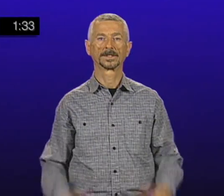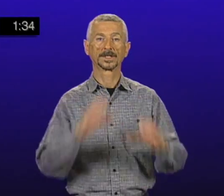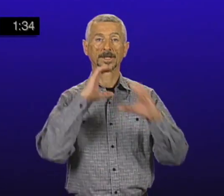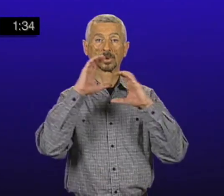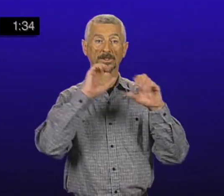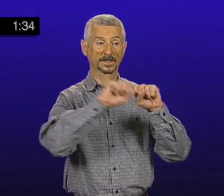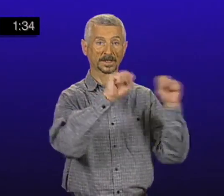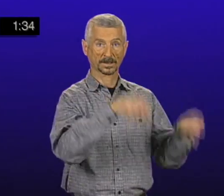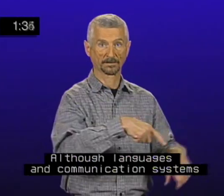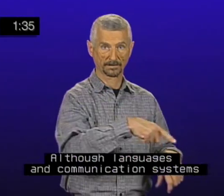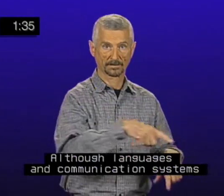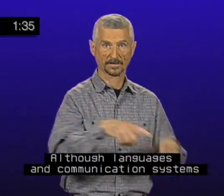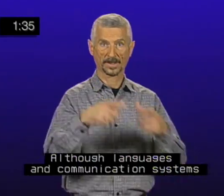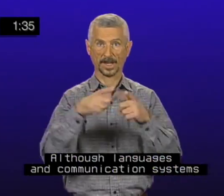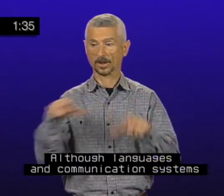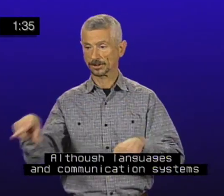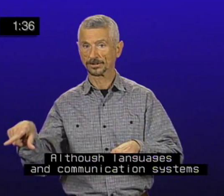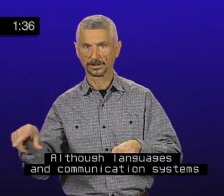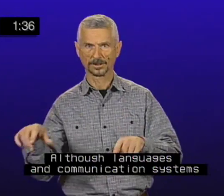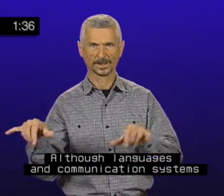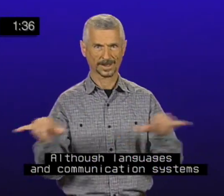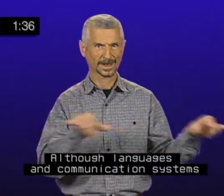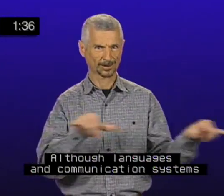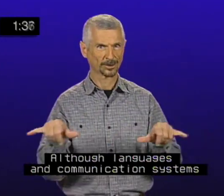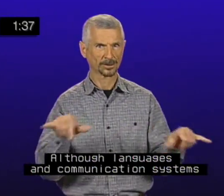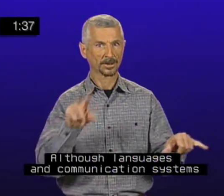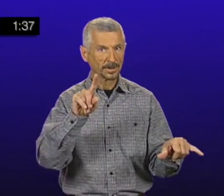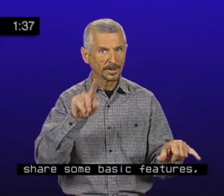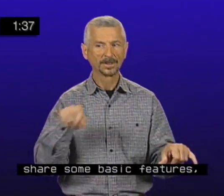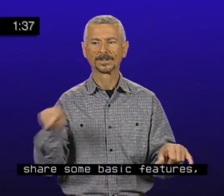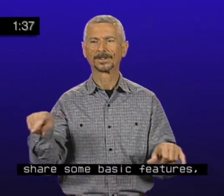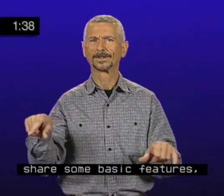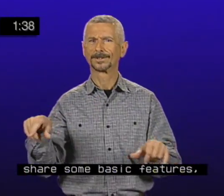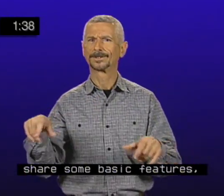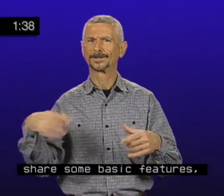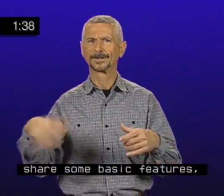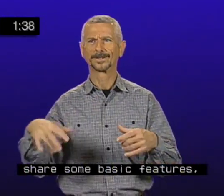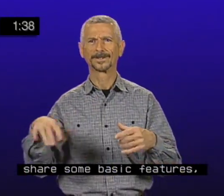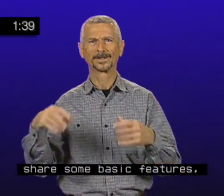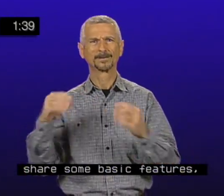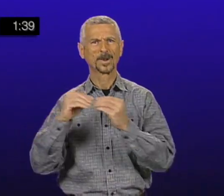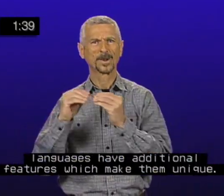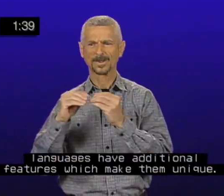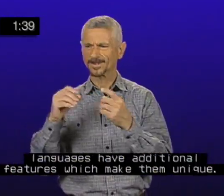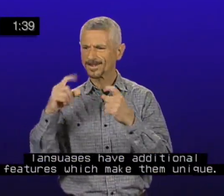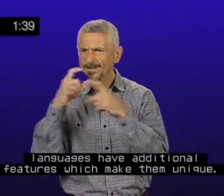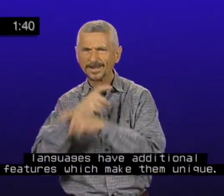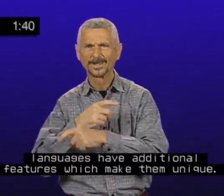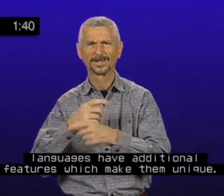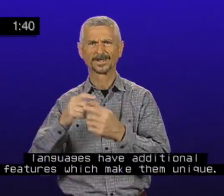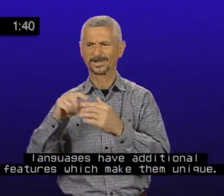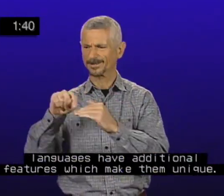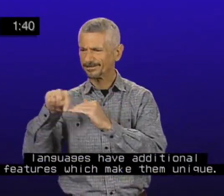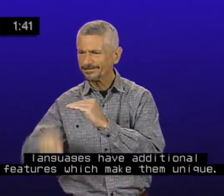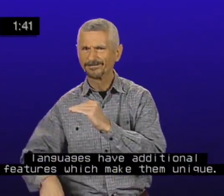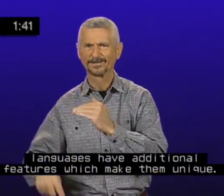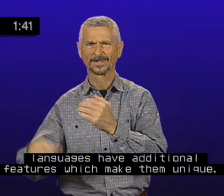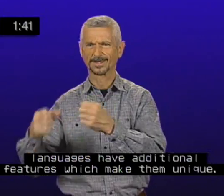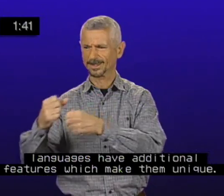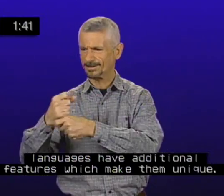Although languages and communication systems share some basic features, languages have additional features which make them